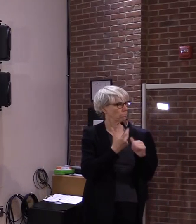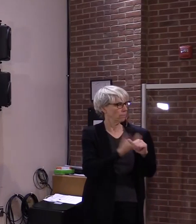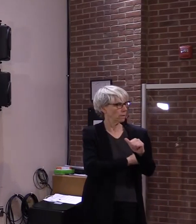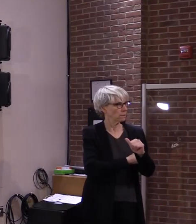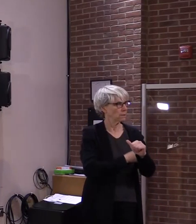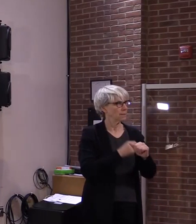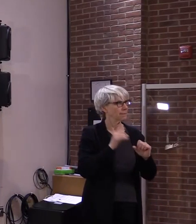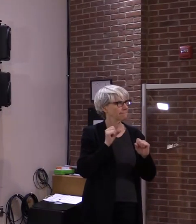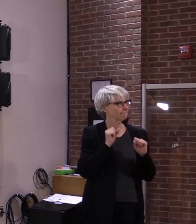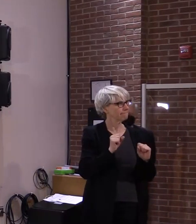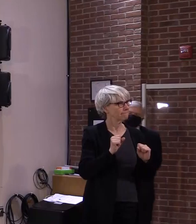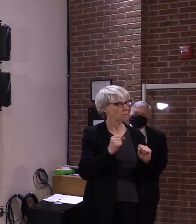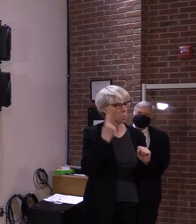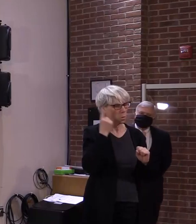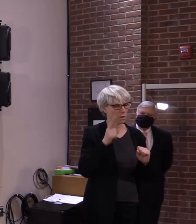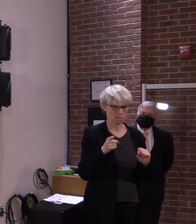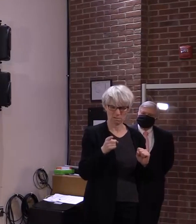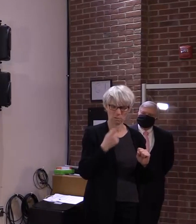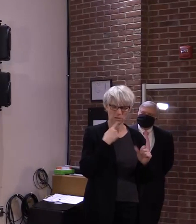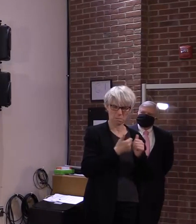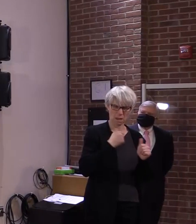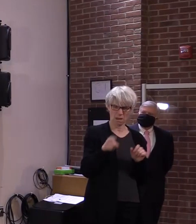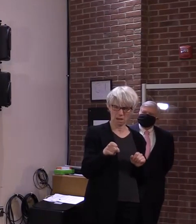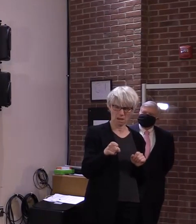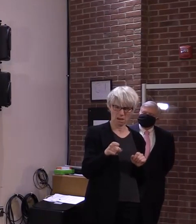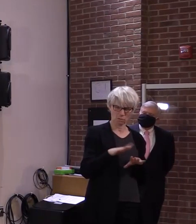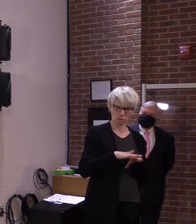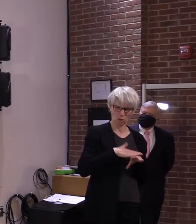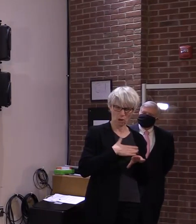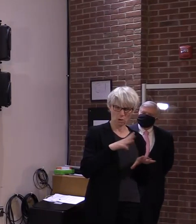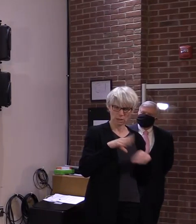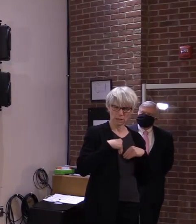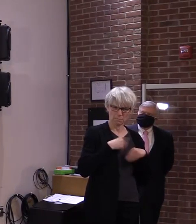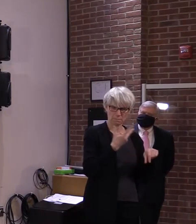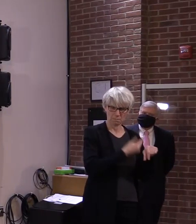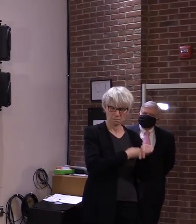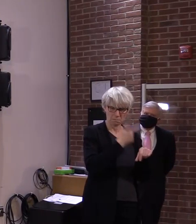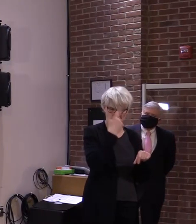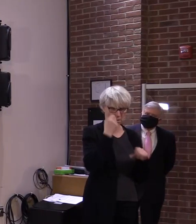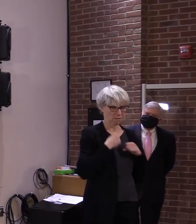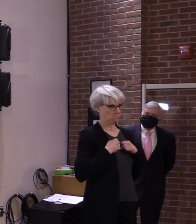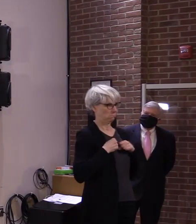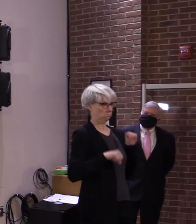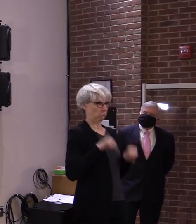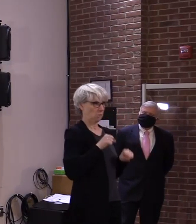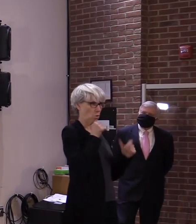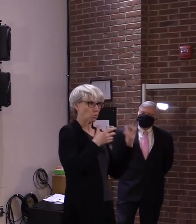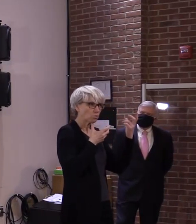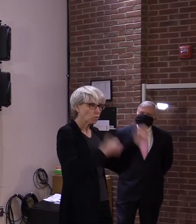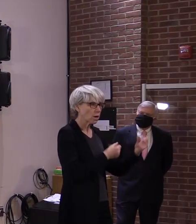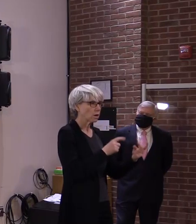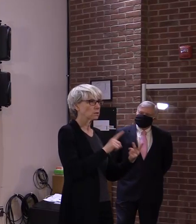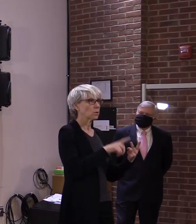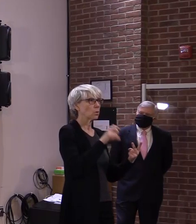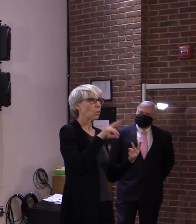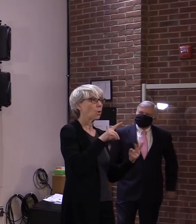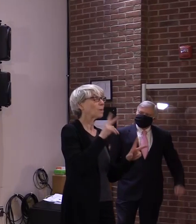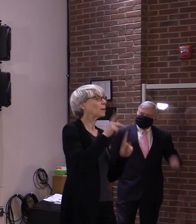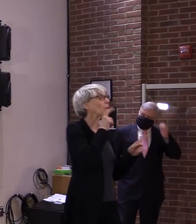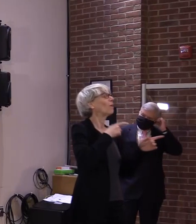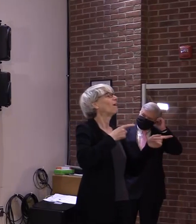a lack of confidence in the vaccine or a lack of confidence in the folks administering the program? I mean,